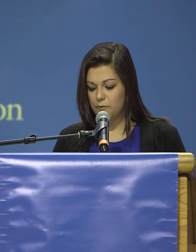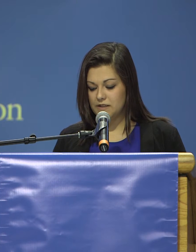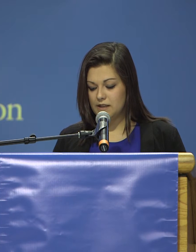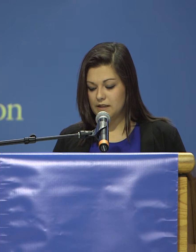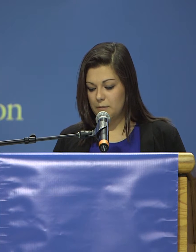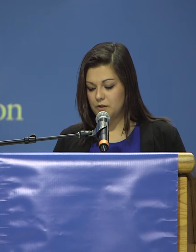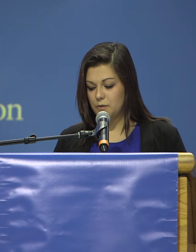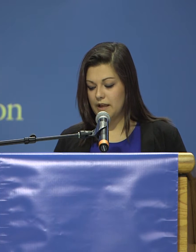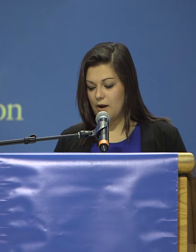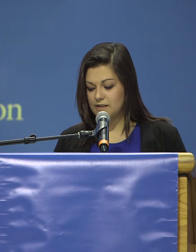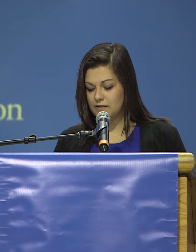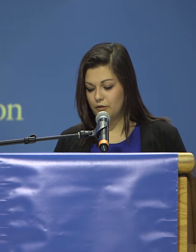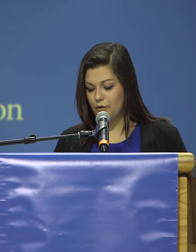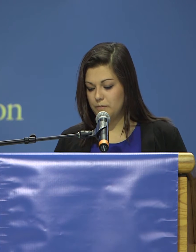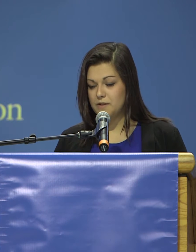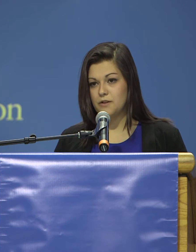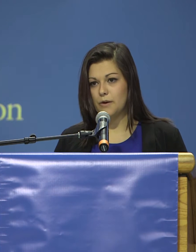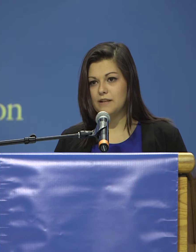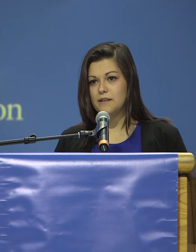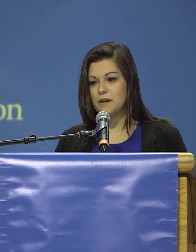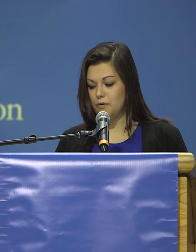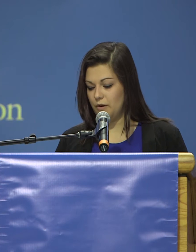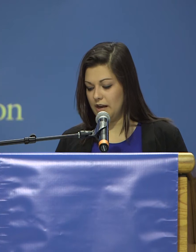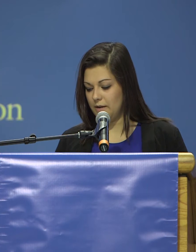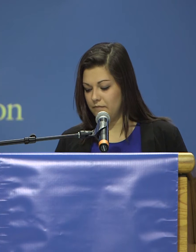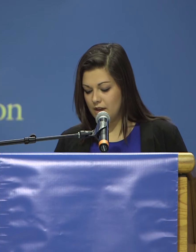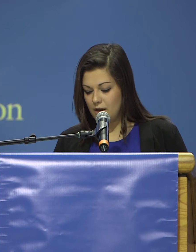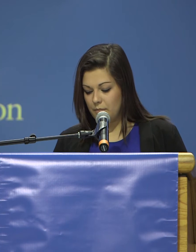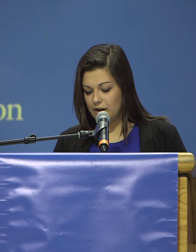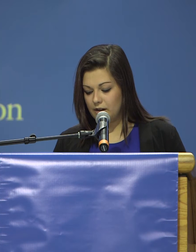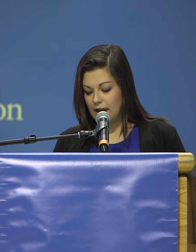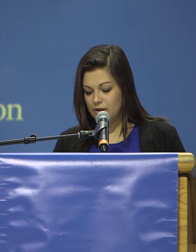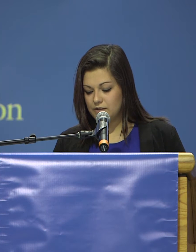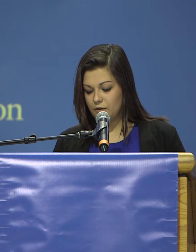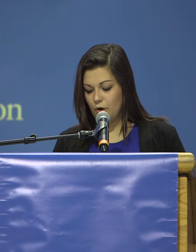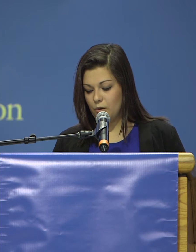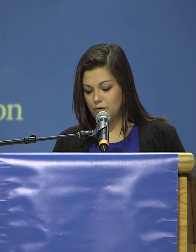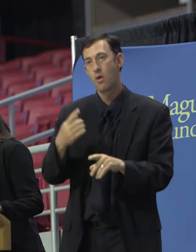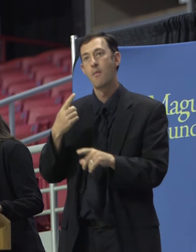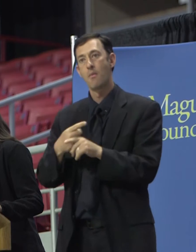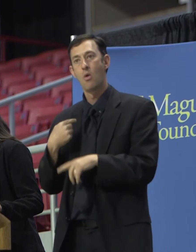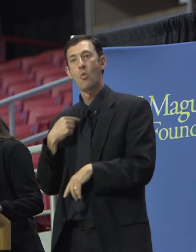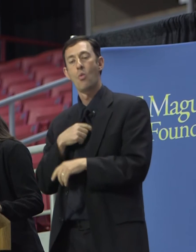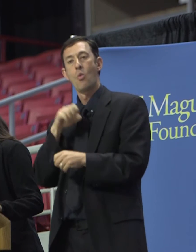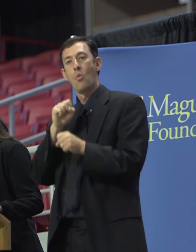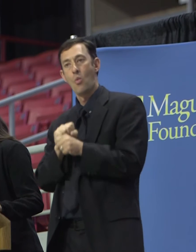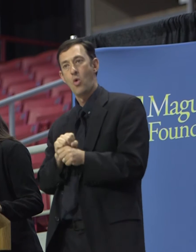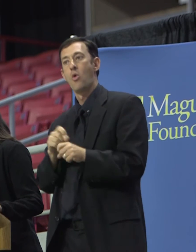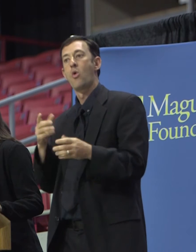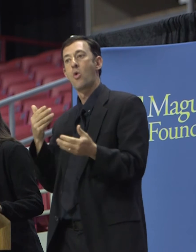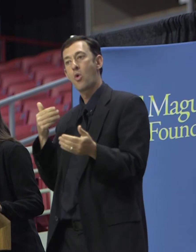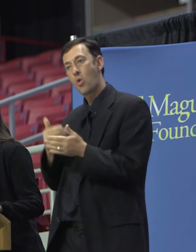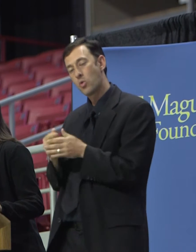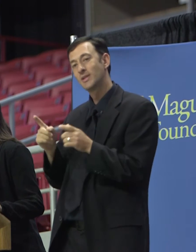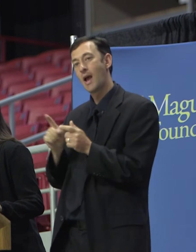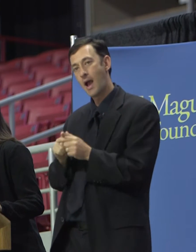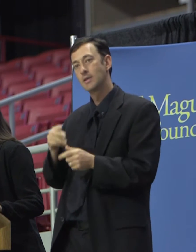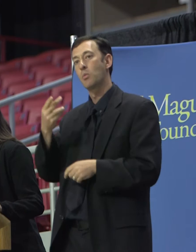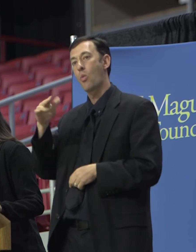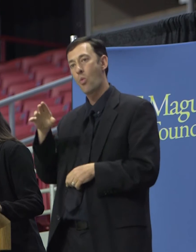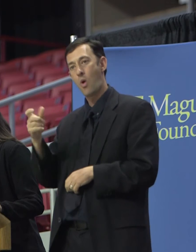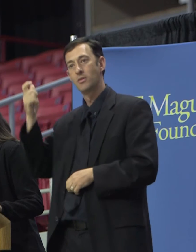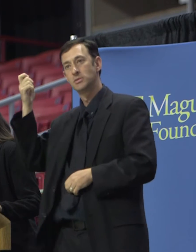Not only was this able to allow us as a group to donate to the community, but it allowed us to grow closer as Maguire Scholars by working together